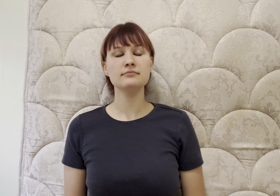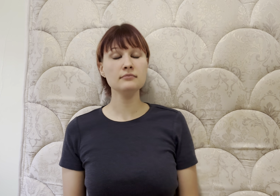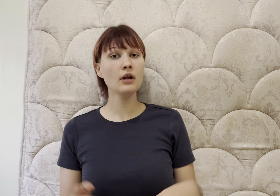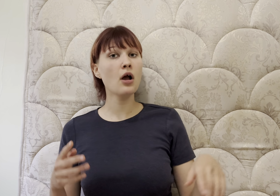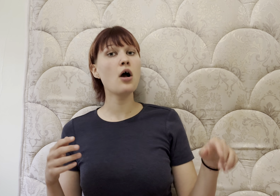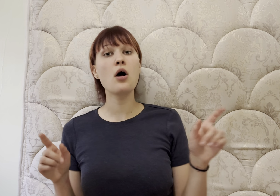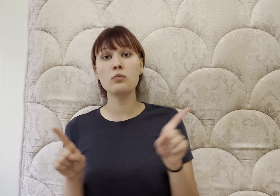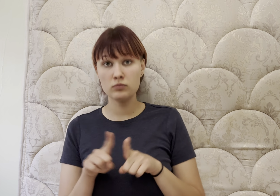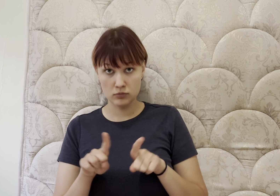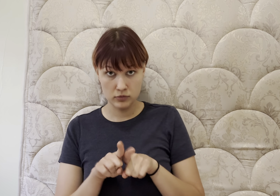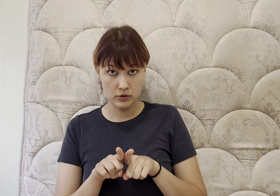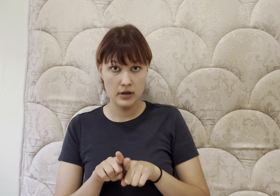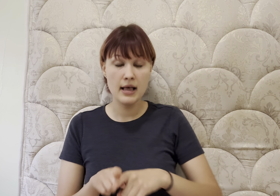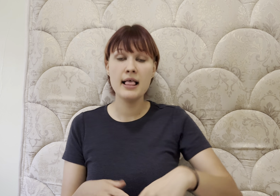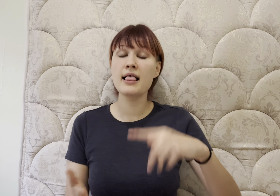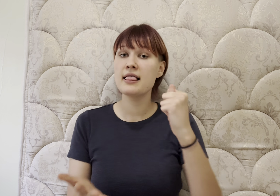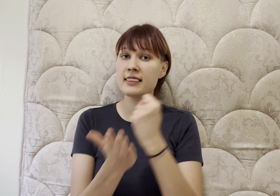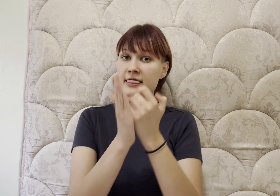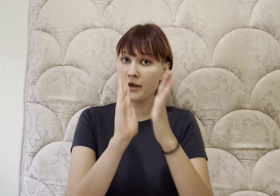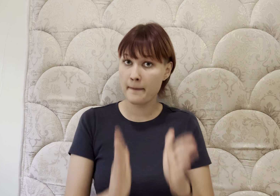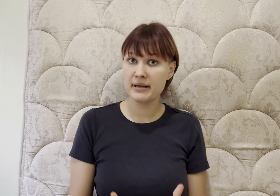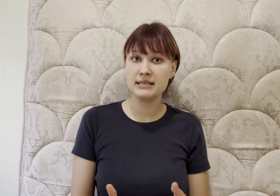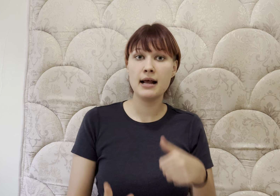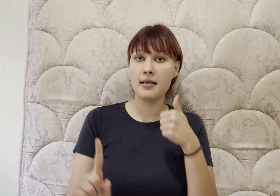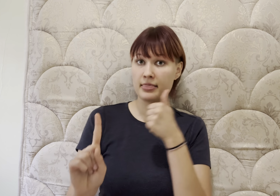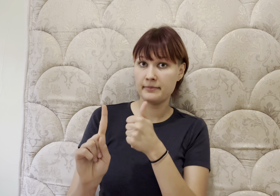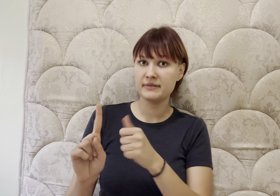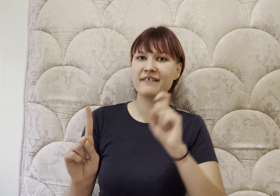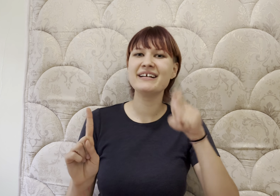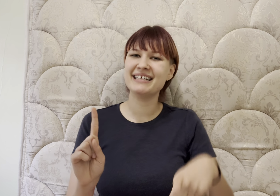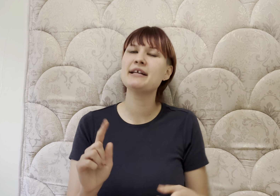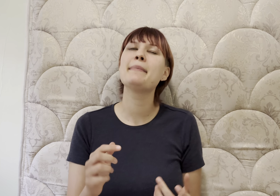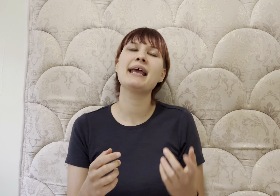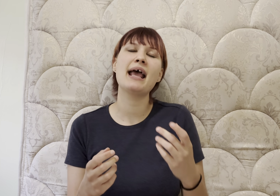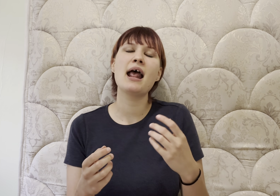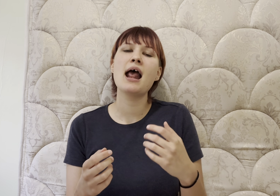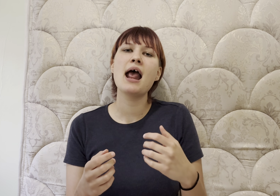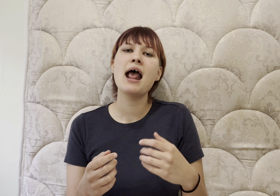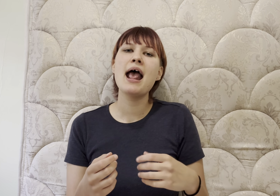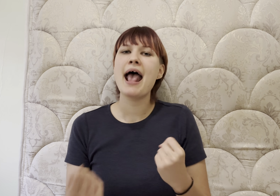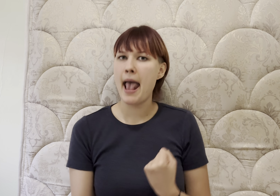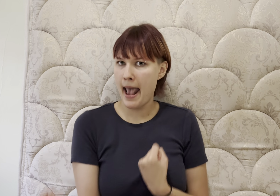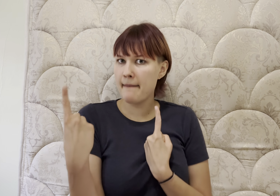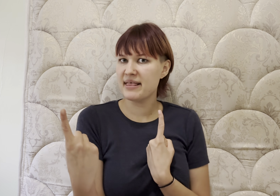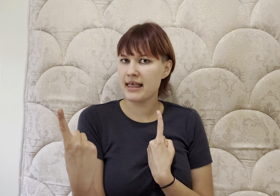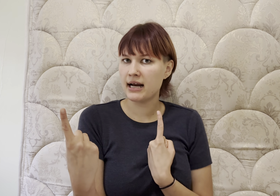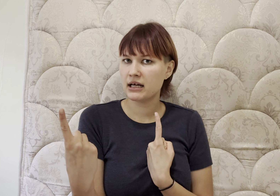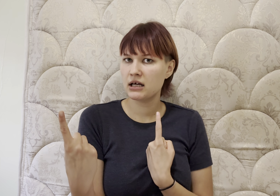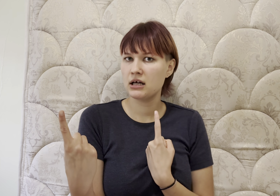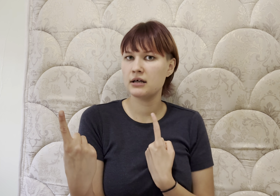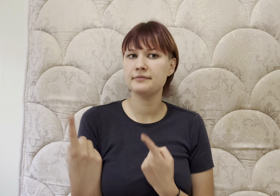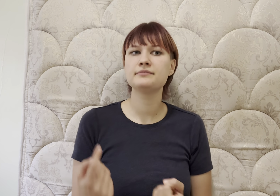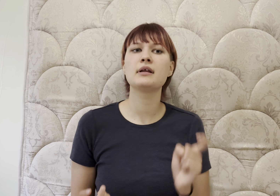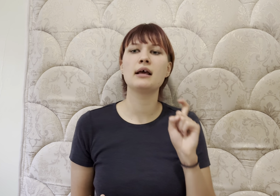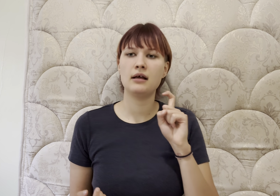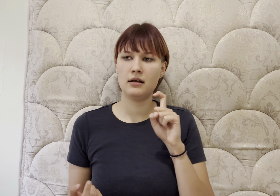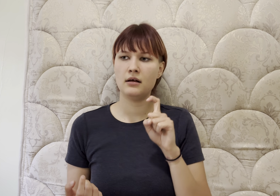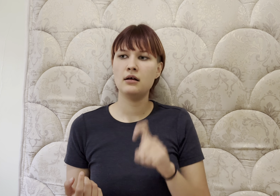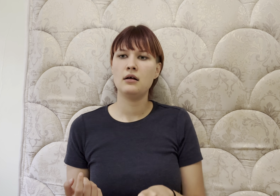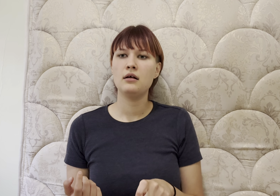judgmental, that's really going to make therapy hard. And it's important that the therapist uses the right technique for the issue you want to work on.